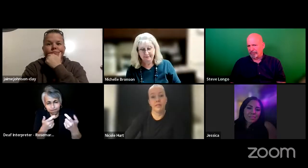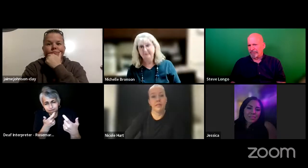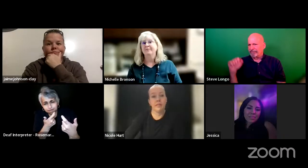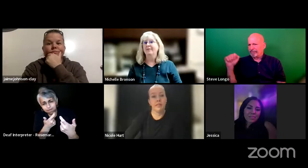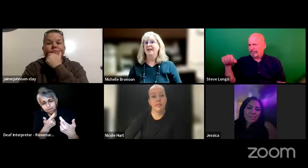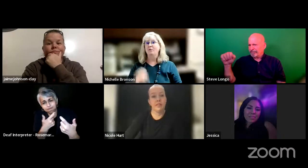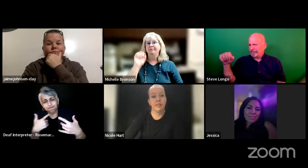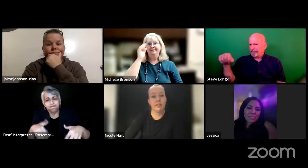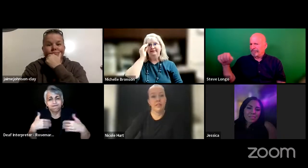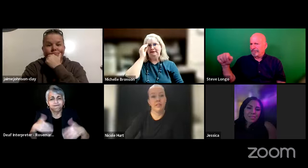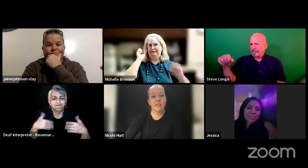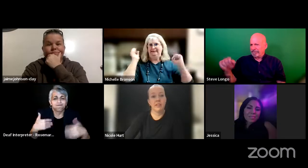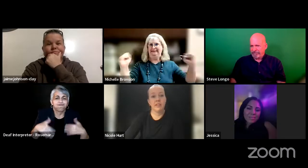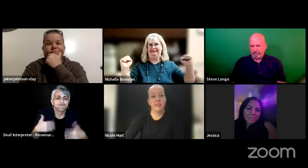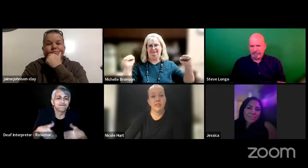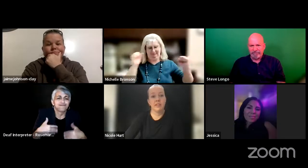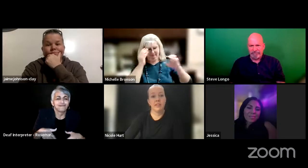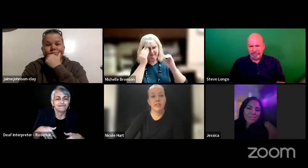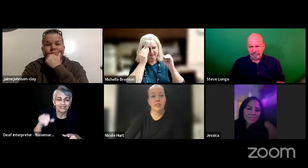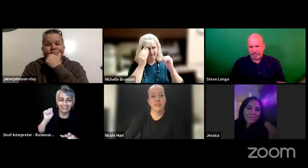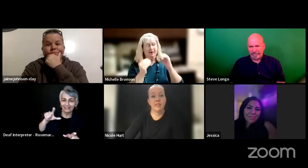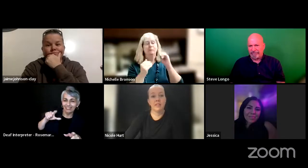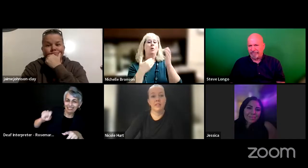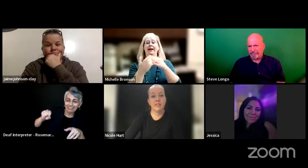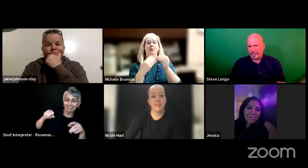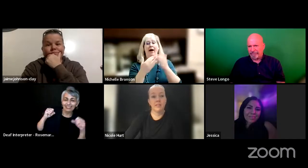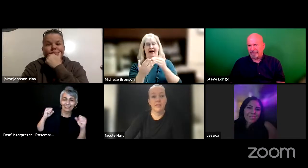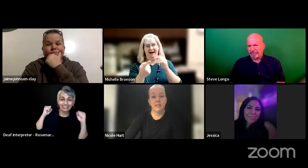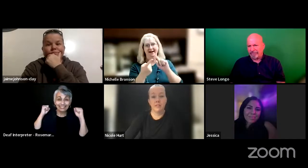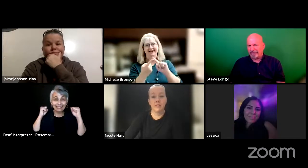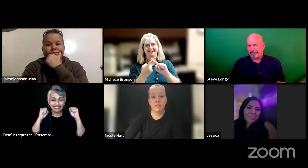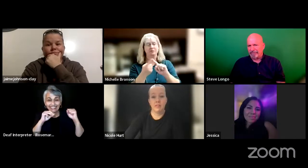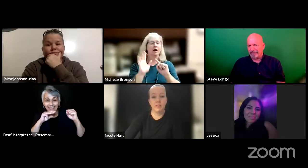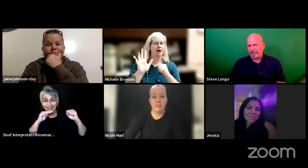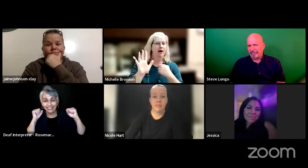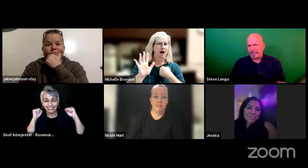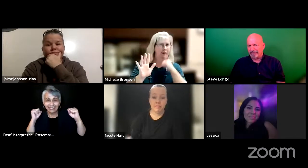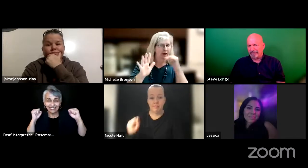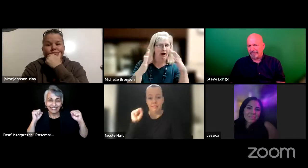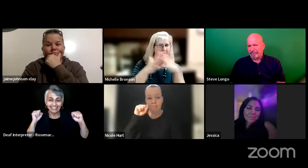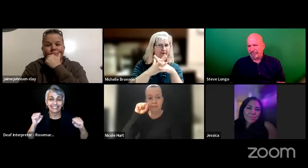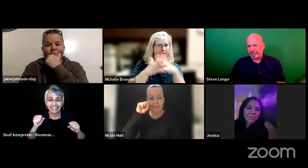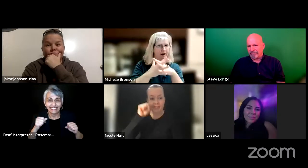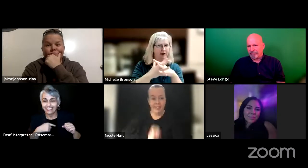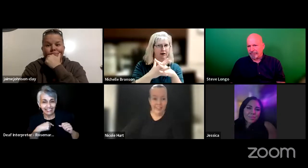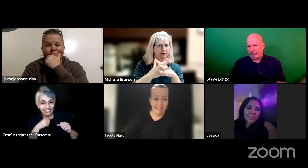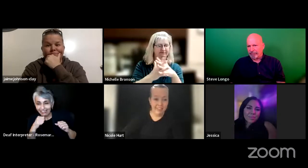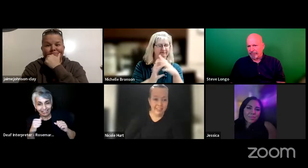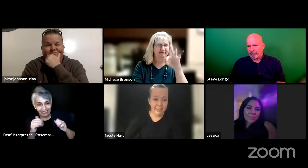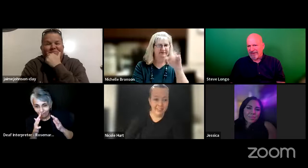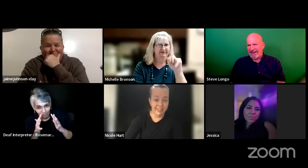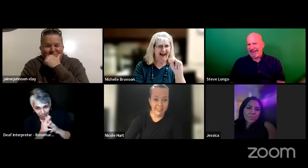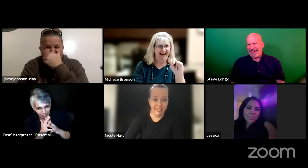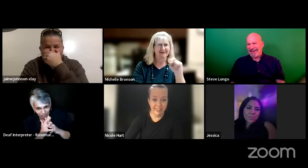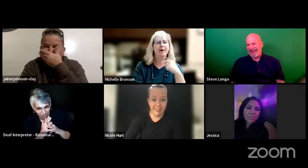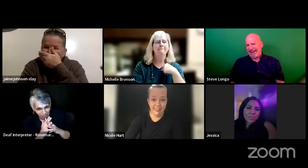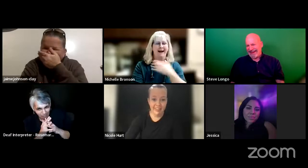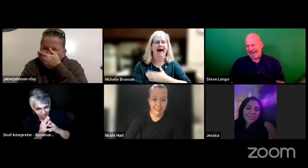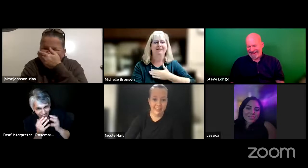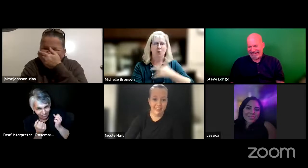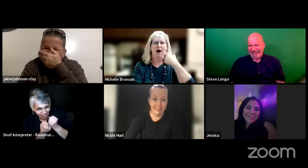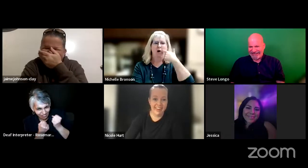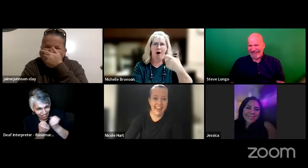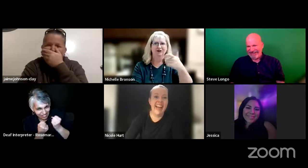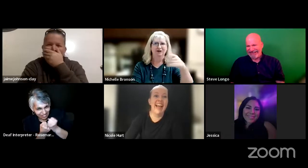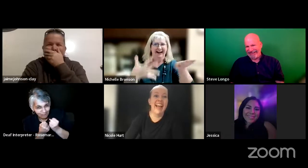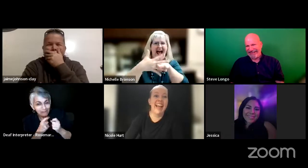of people will be seeing it. So very excited about that. So to note, I'm not